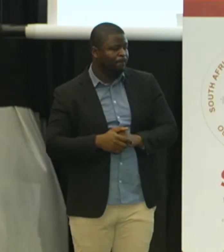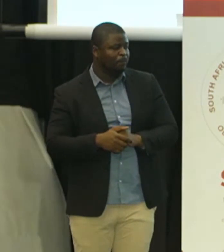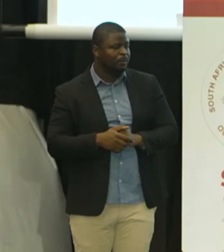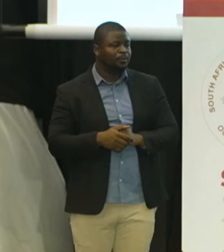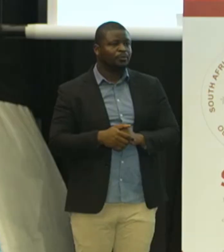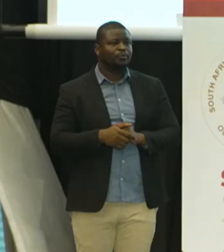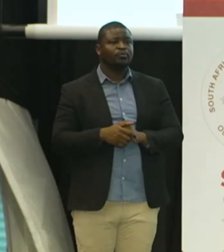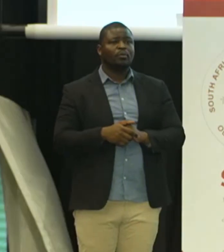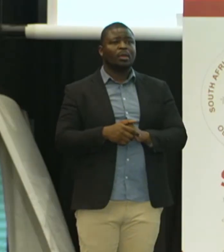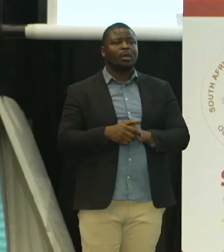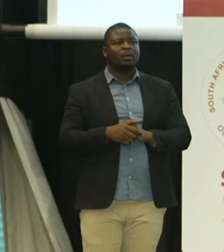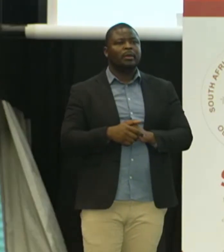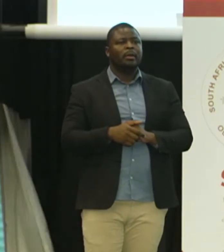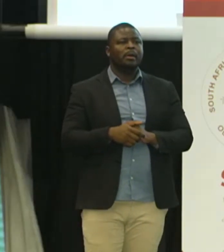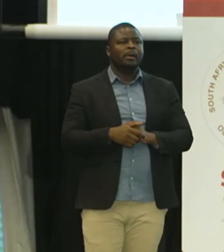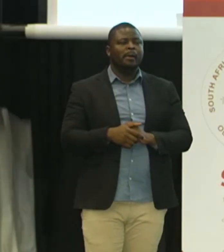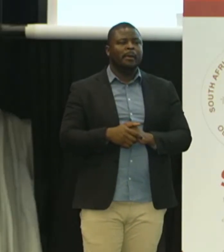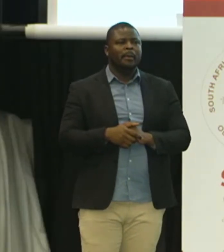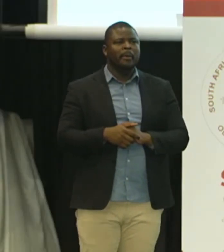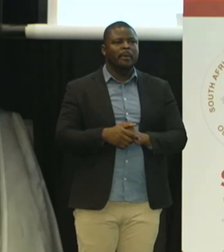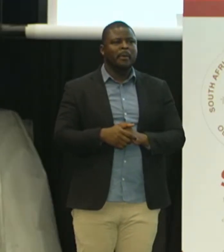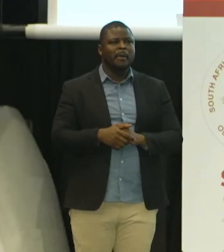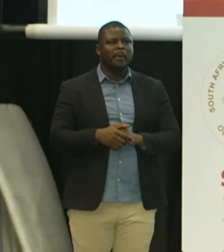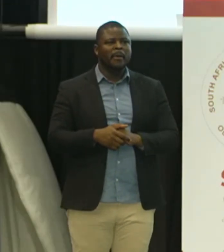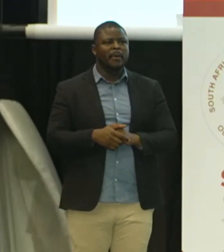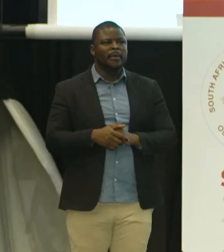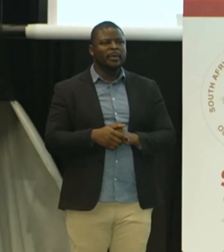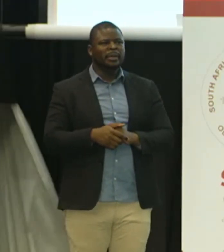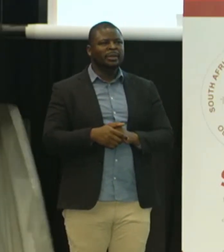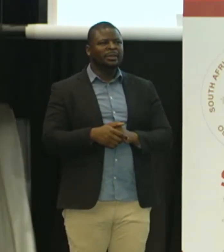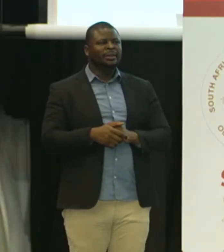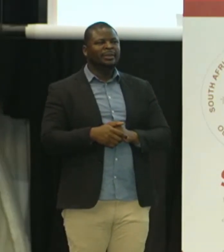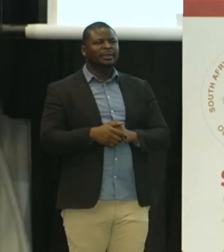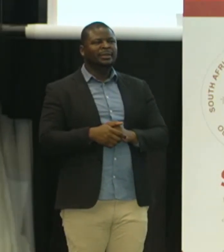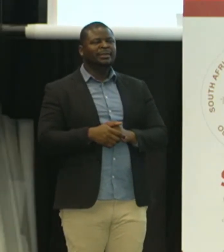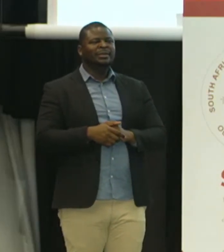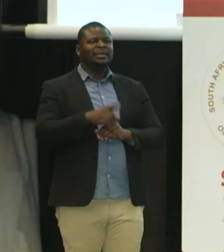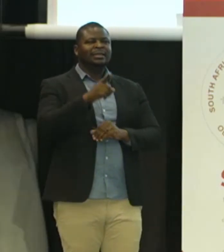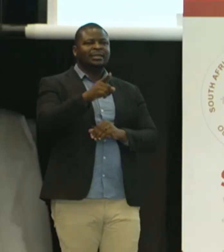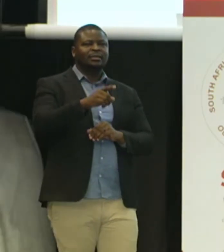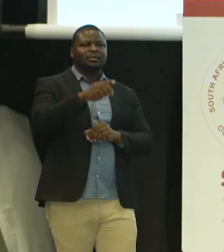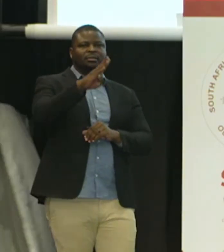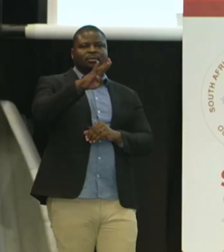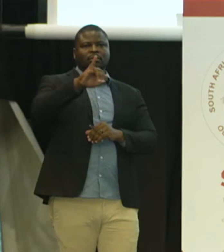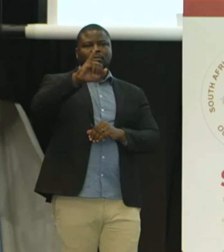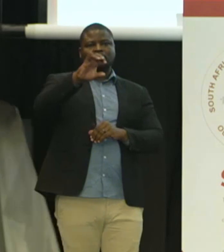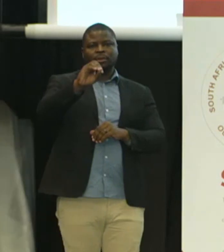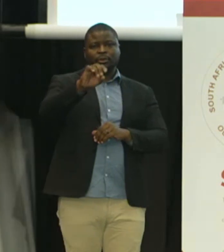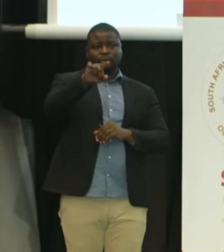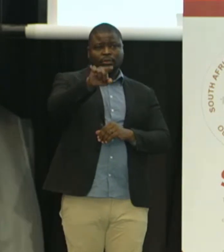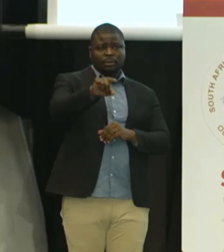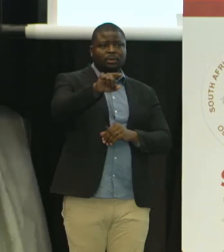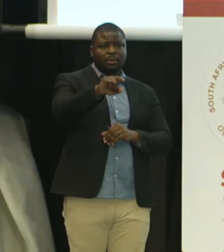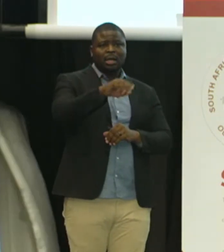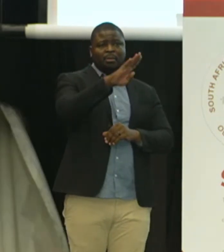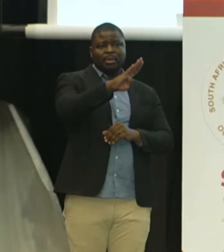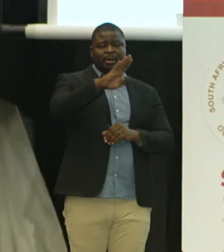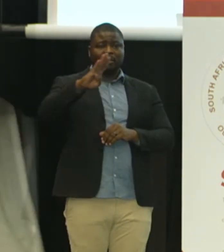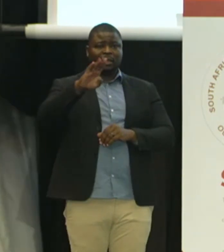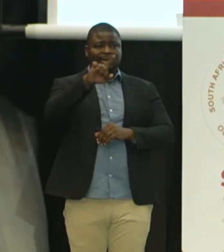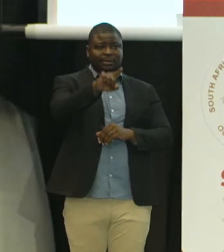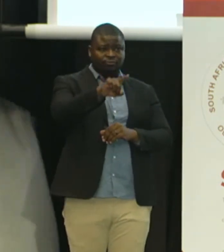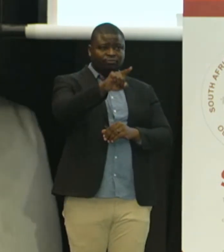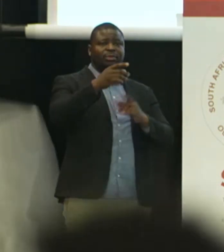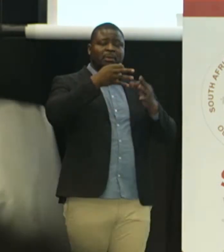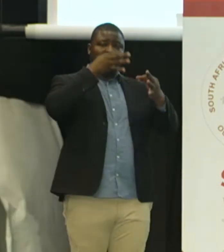think the concept of biobehavioral surveys has really been kind of introduced to you already, but for those of